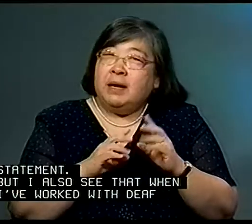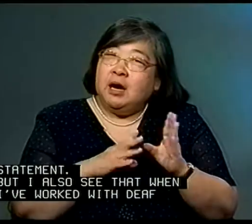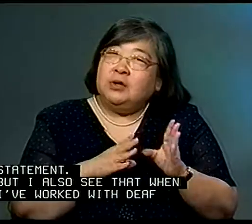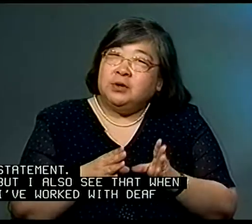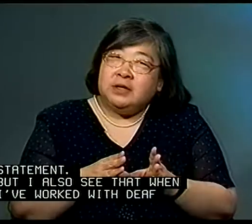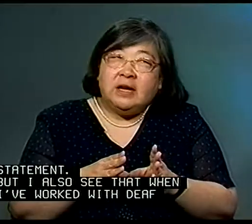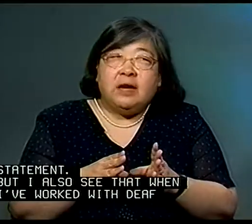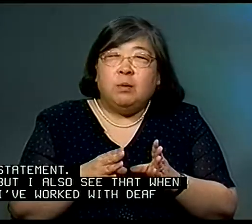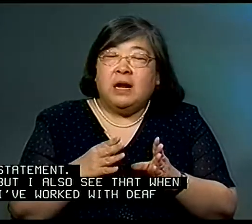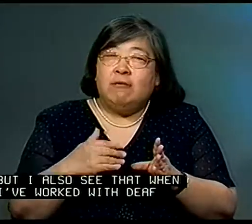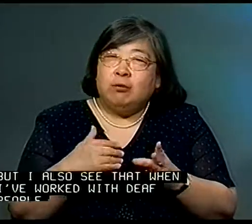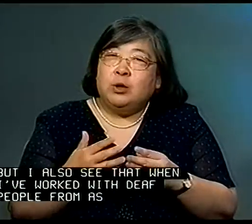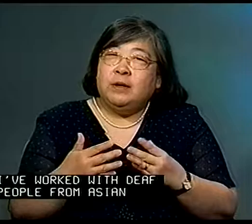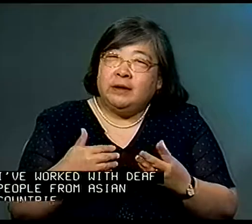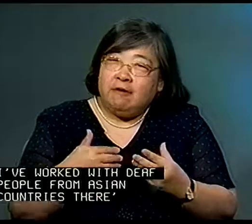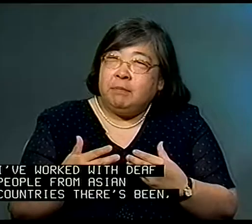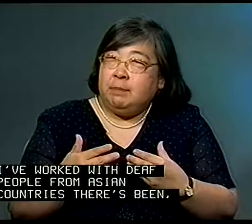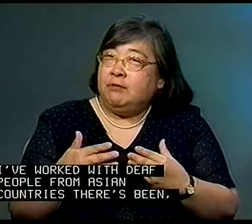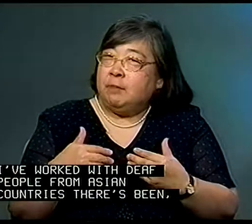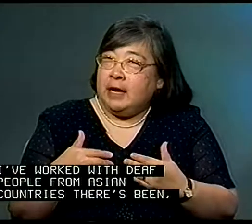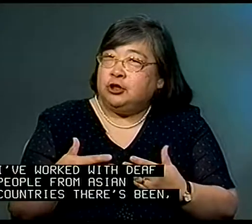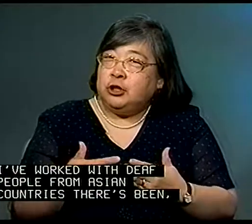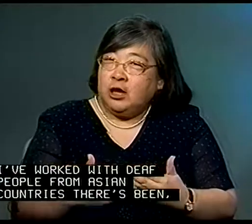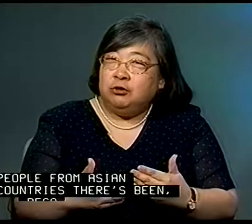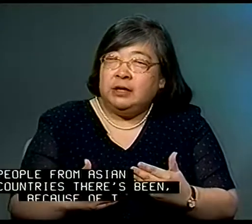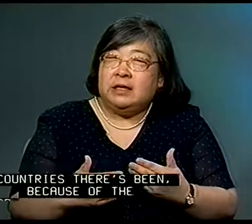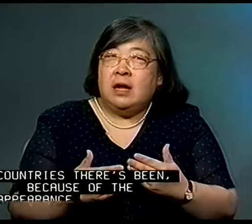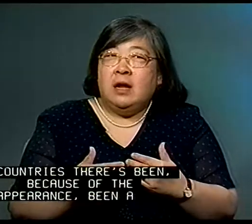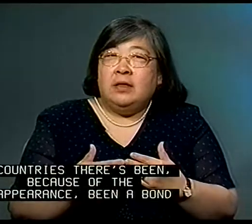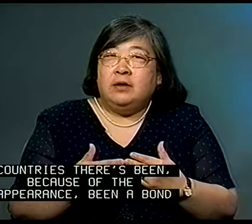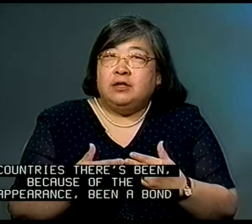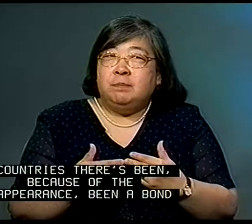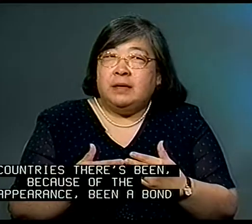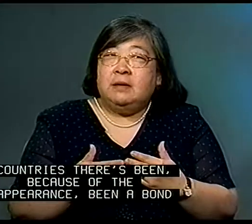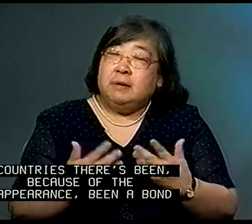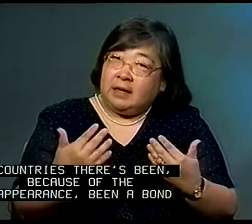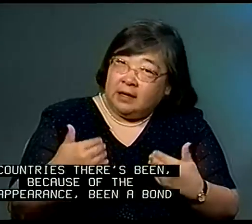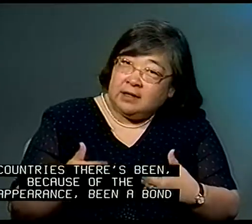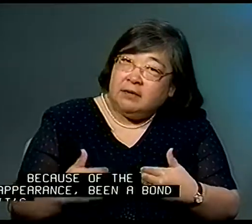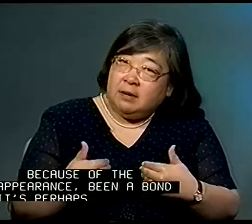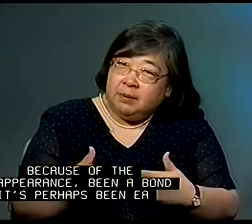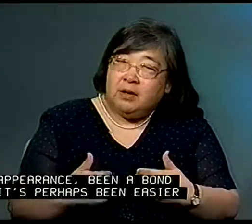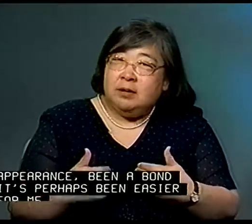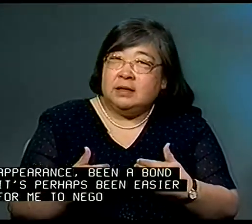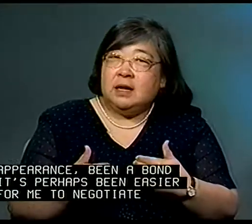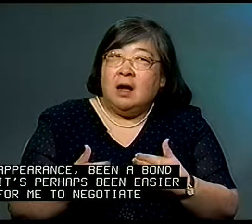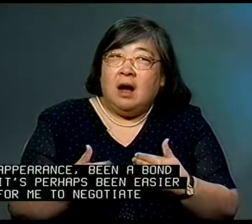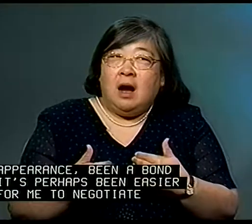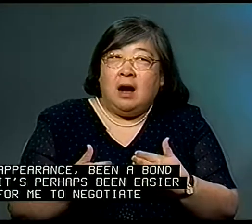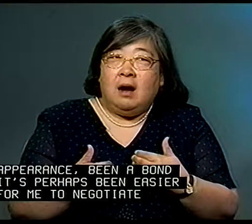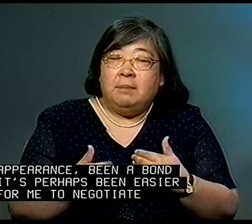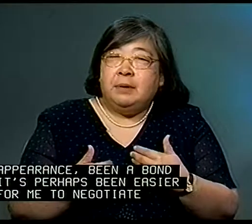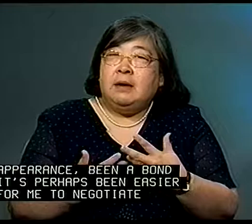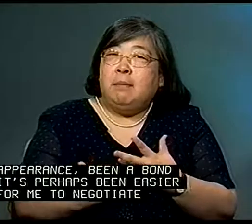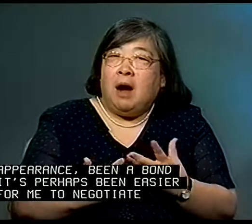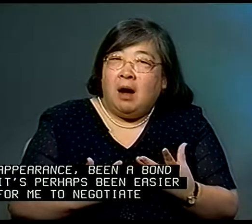I also see that when I've worked with deaf people from Asian countries, there's been, because of the appearance, been a bond.